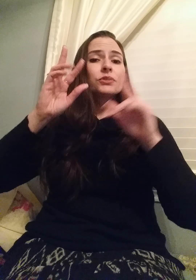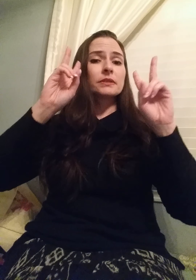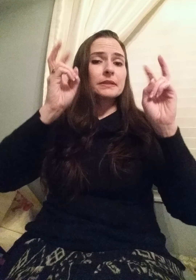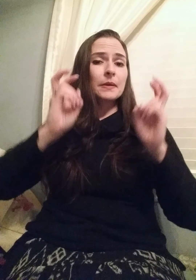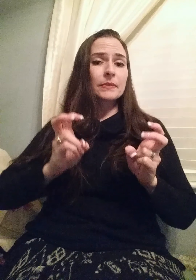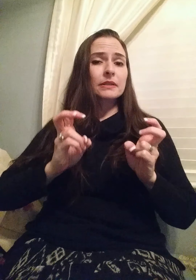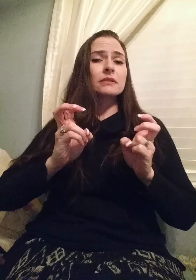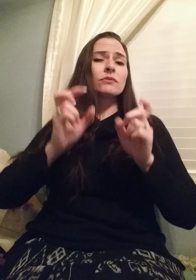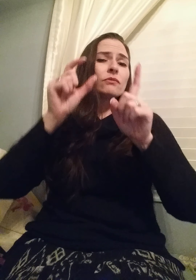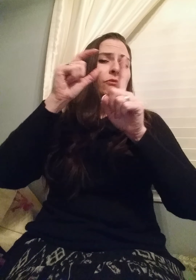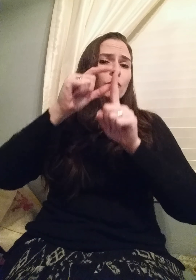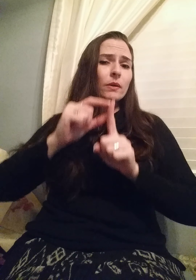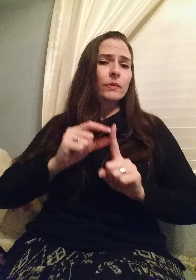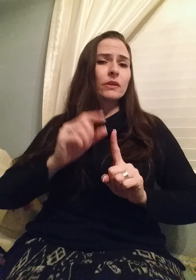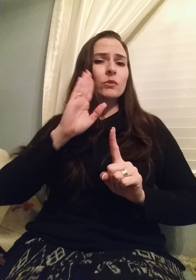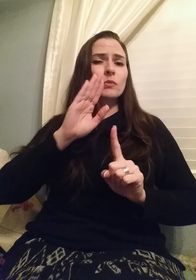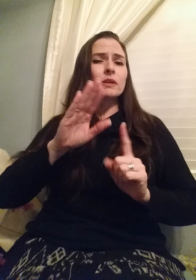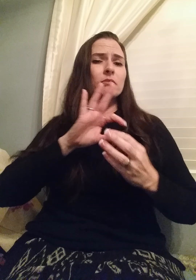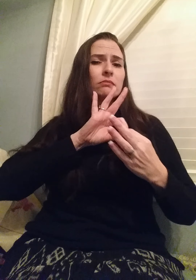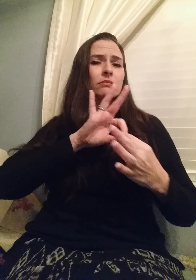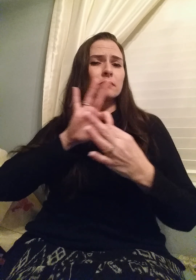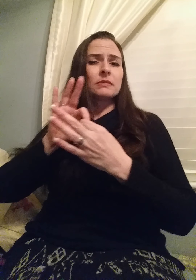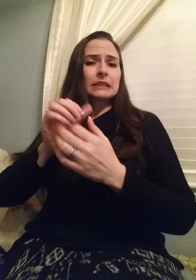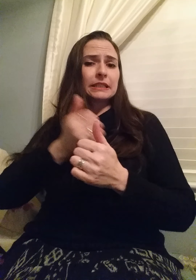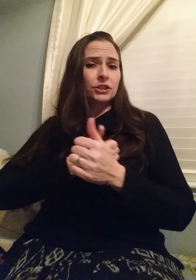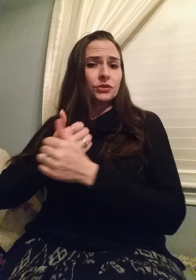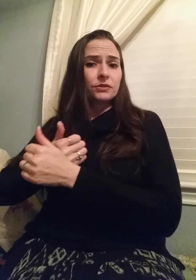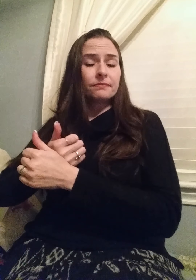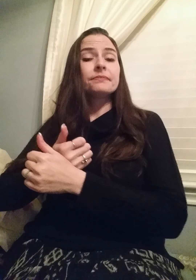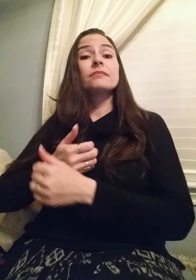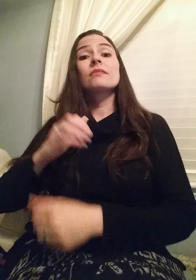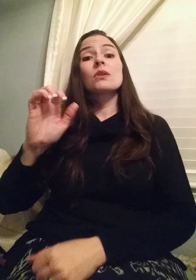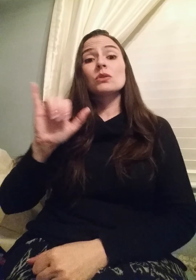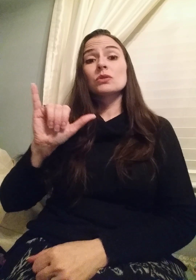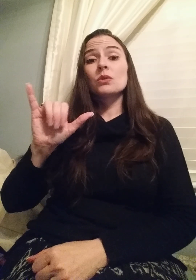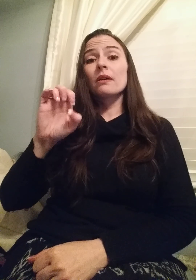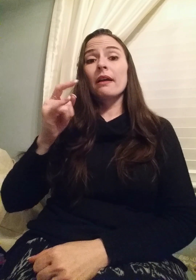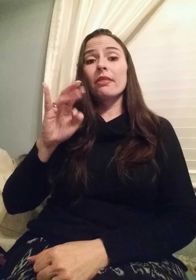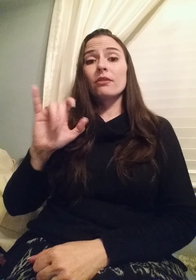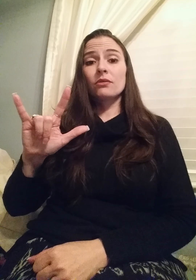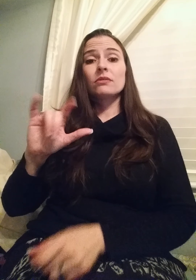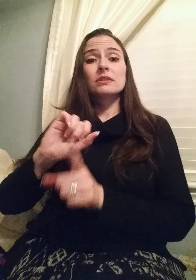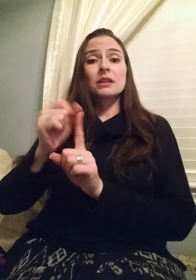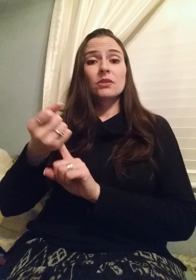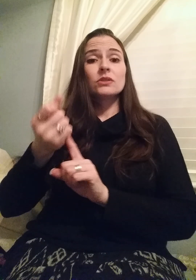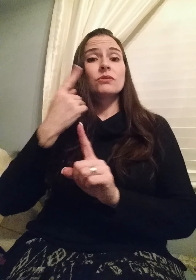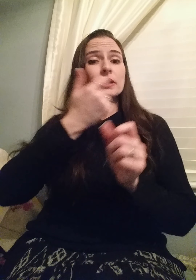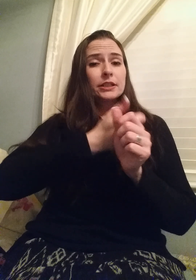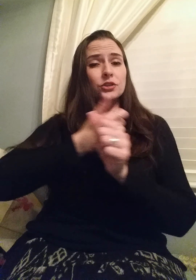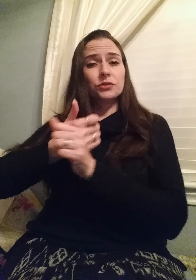might come up in those scenarios, as well as ethical scenarios which may arise in each type of